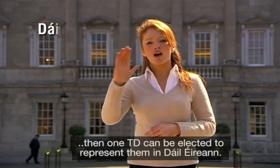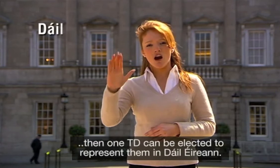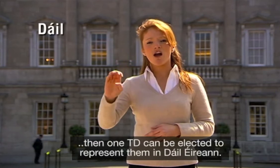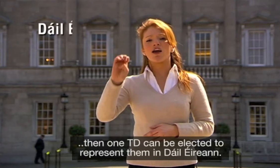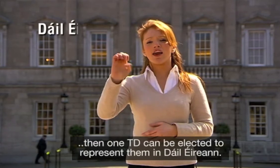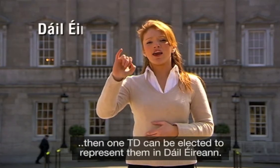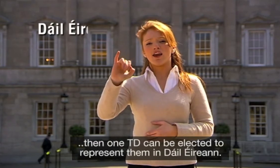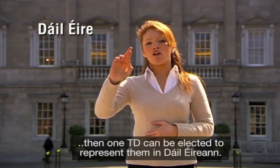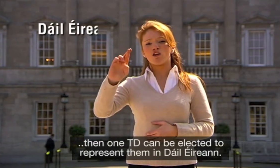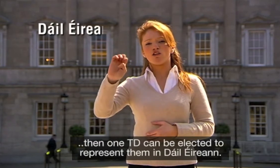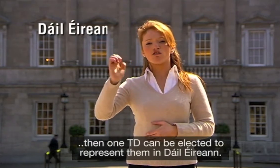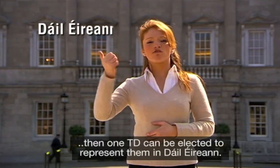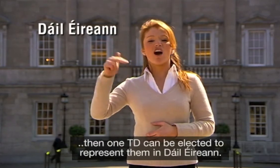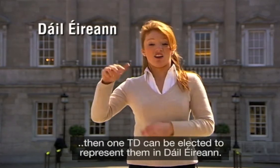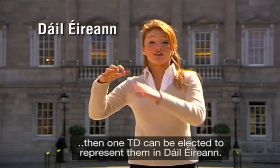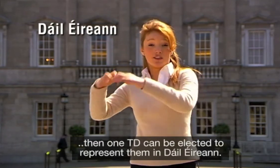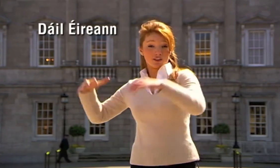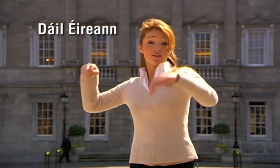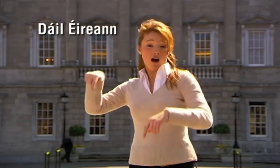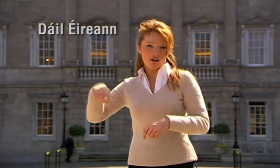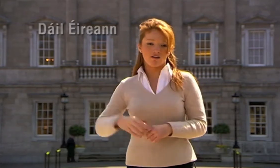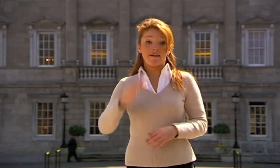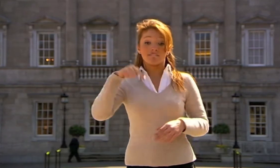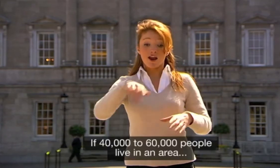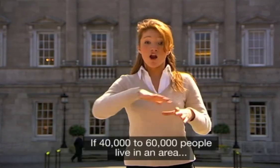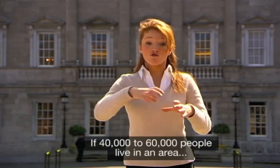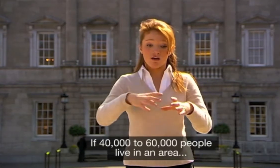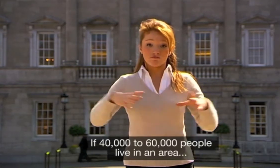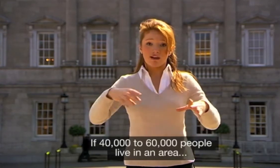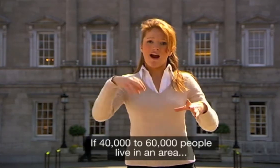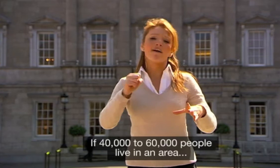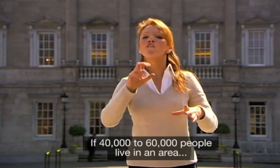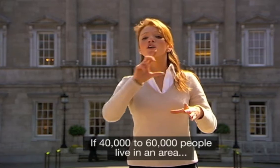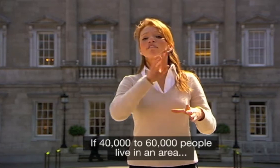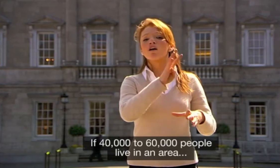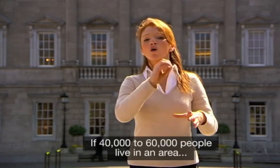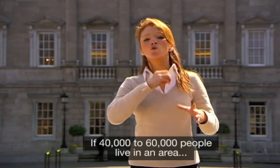them in Dáil, Éireann. If 40 to 60,000 people live in an